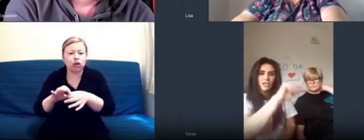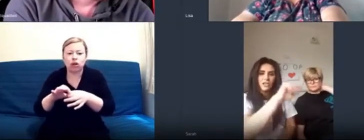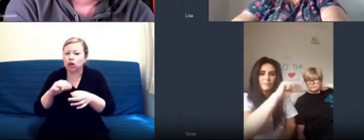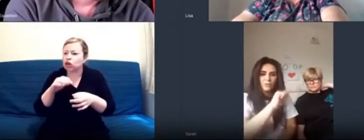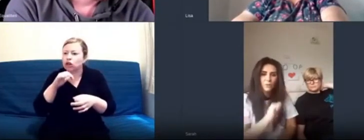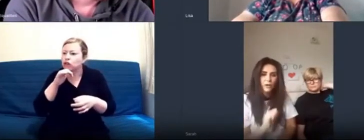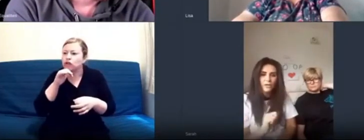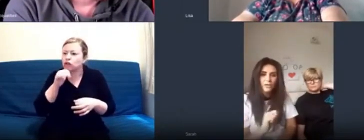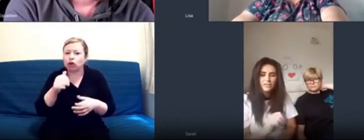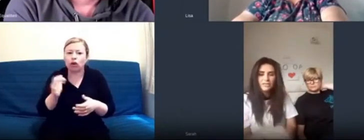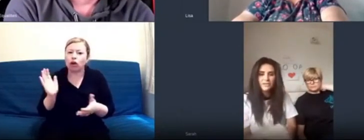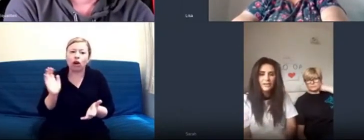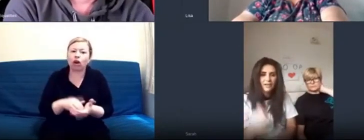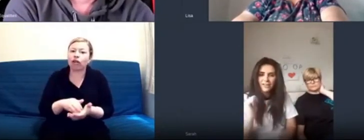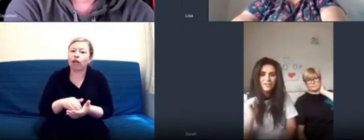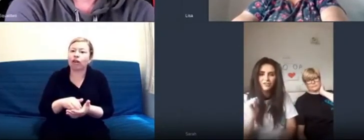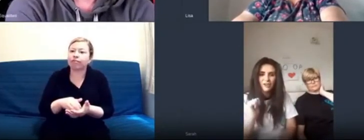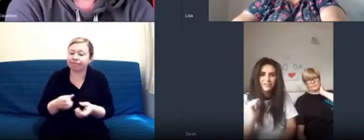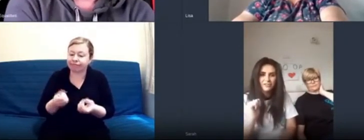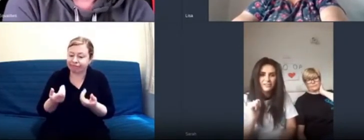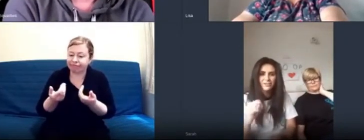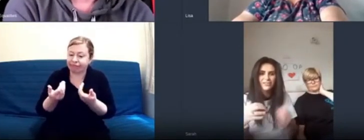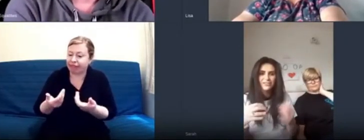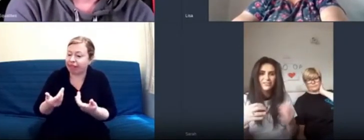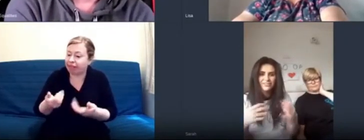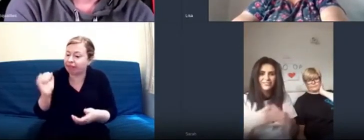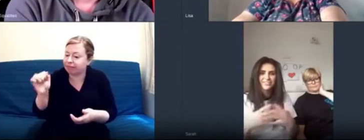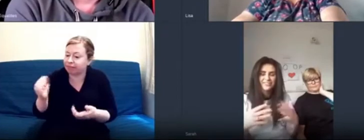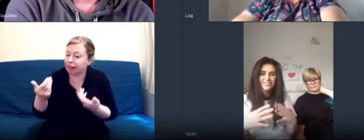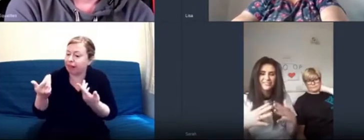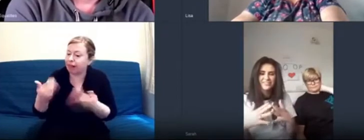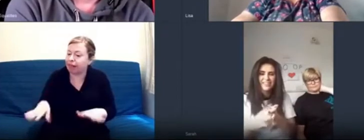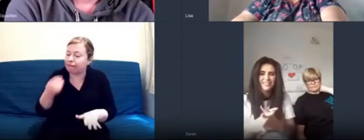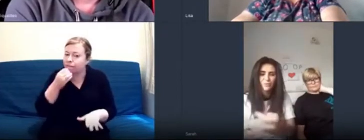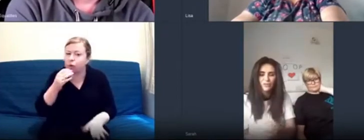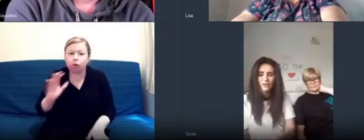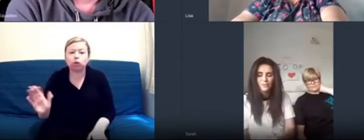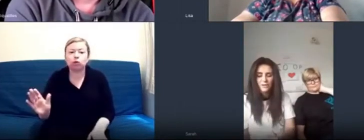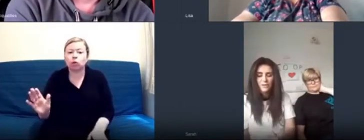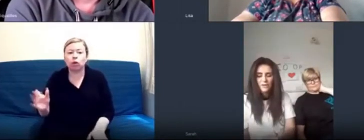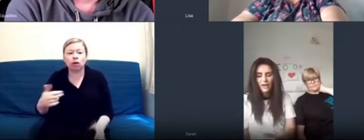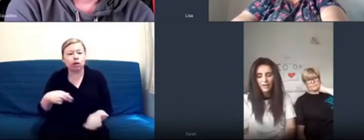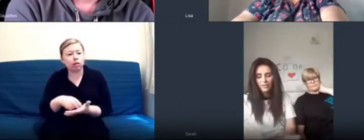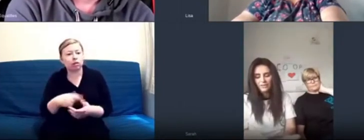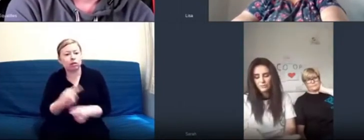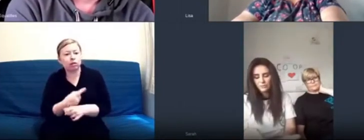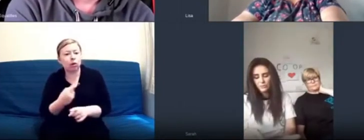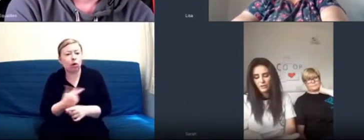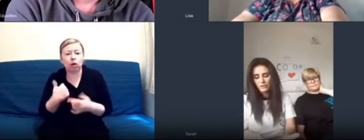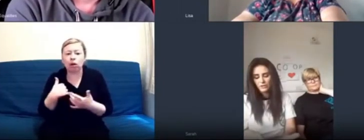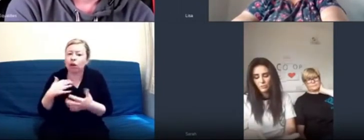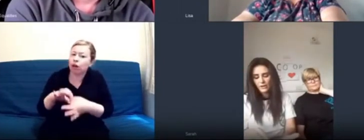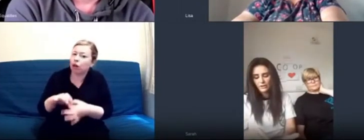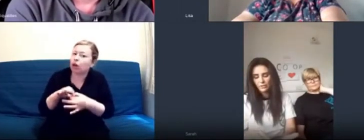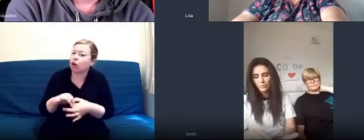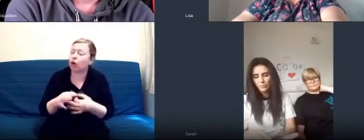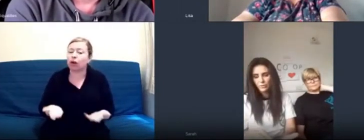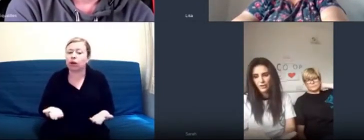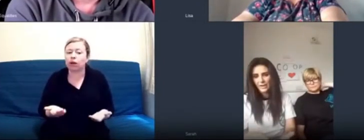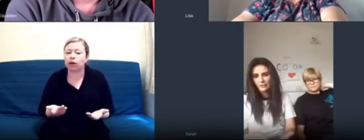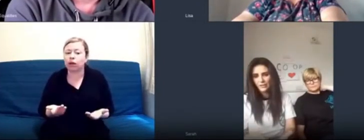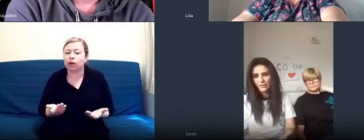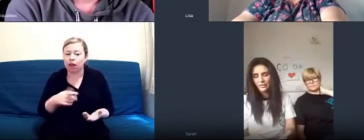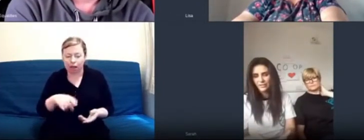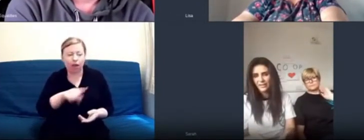ditch where you chap the door, you leave it and you run. You know, you're engaging with them. And I think that was one reason why our